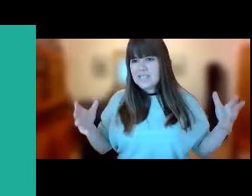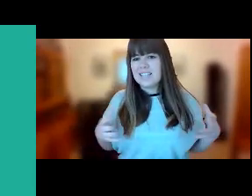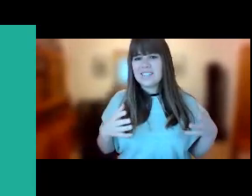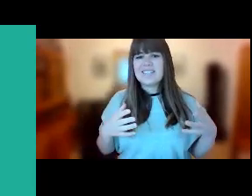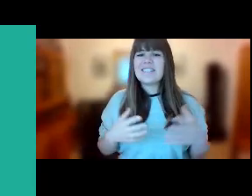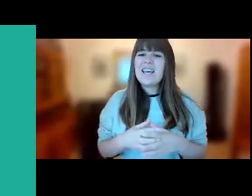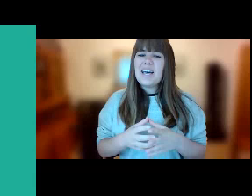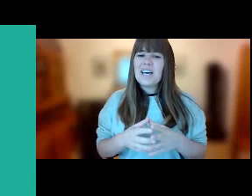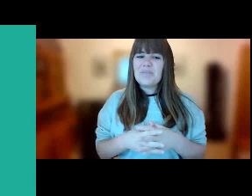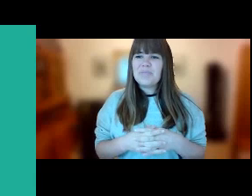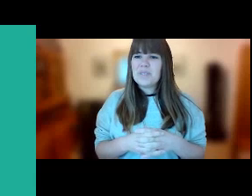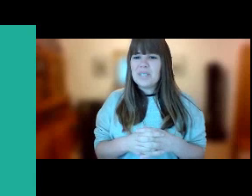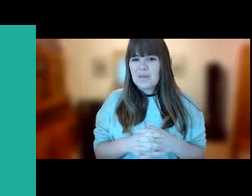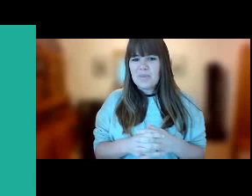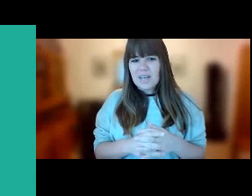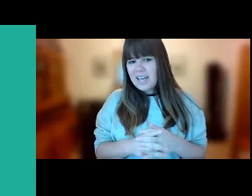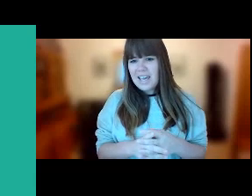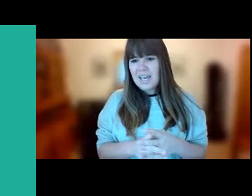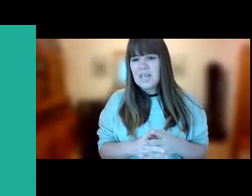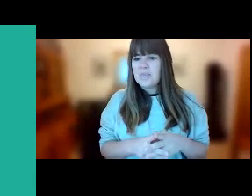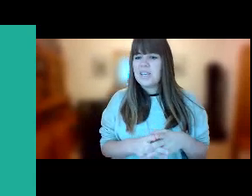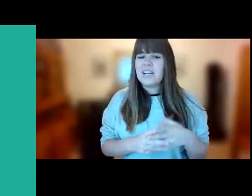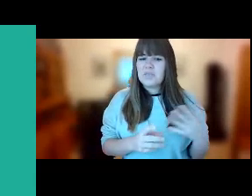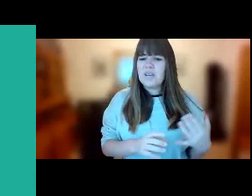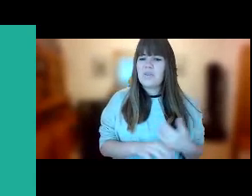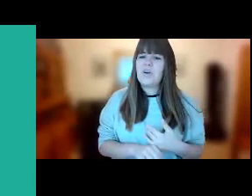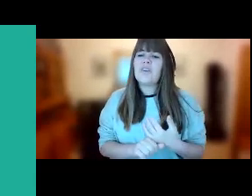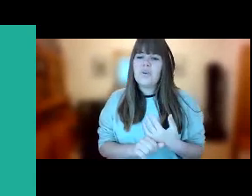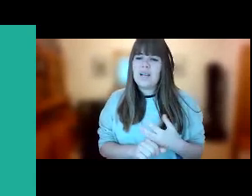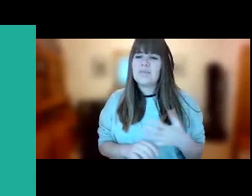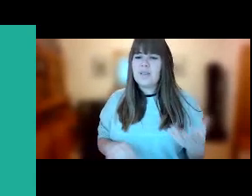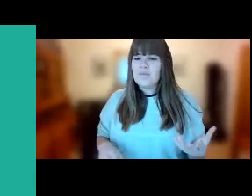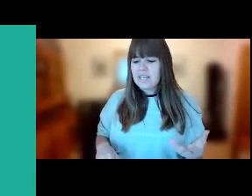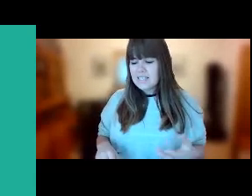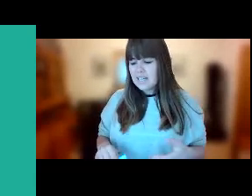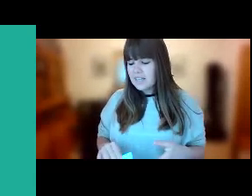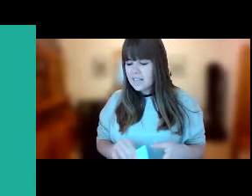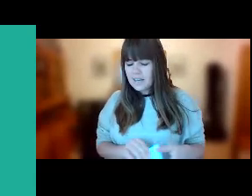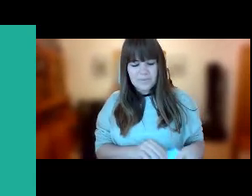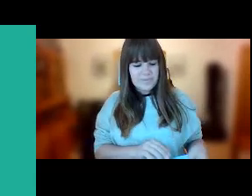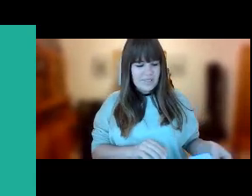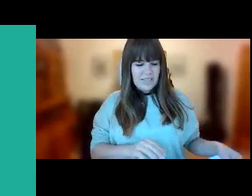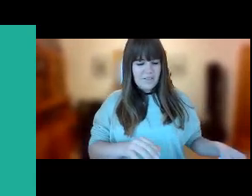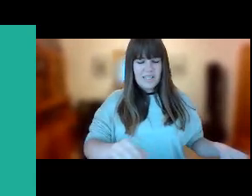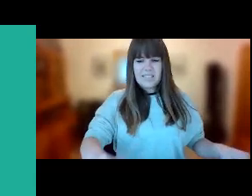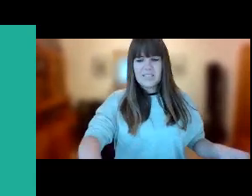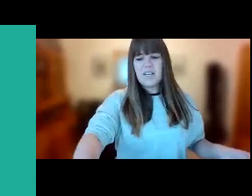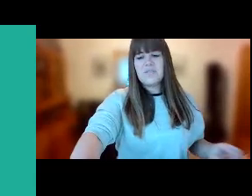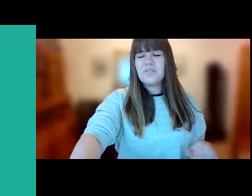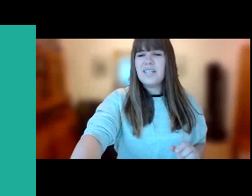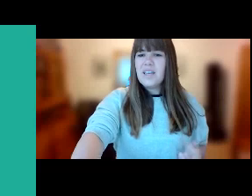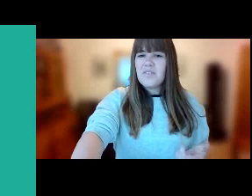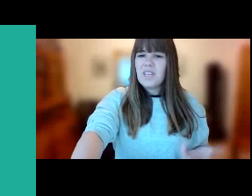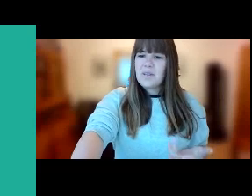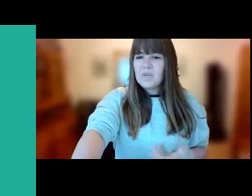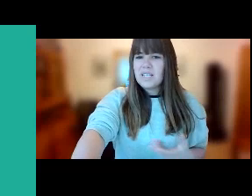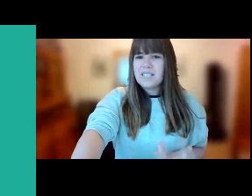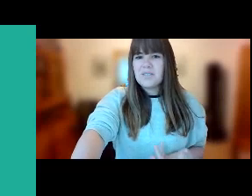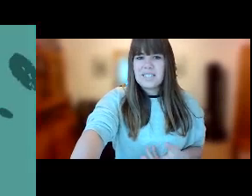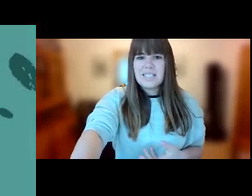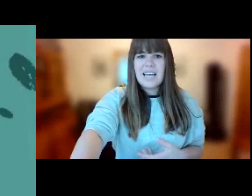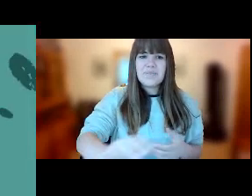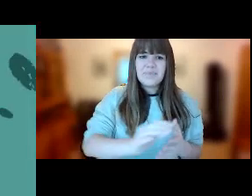many conversations between the people that are here. But yeah, just being aware of our words and being ready to kind of think